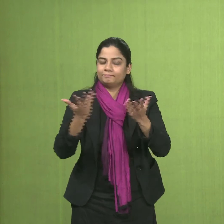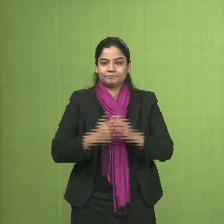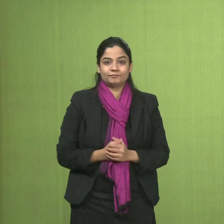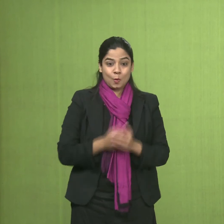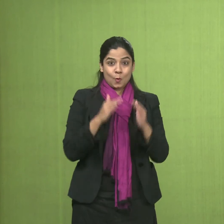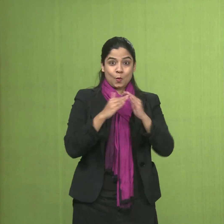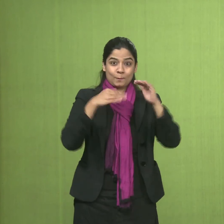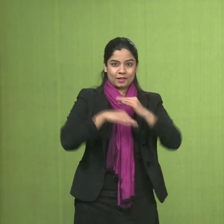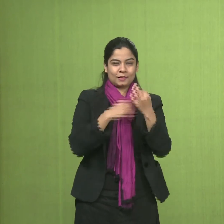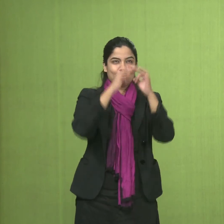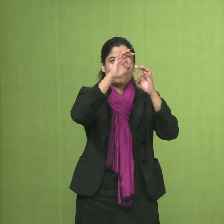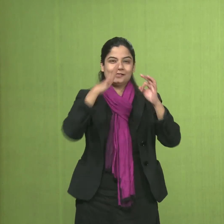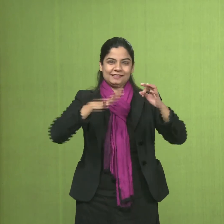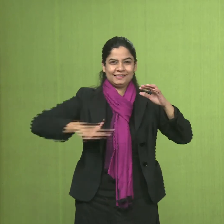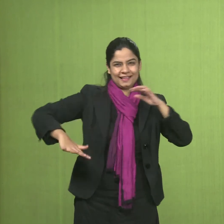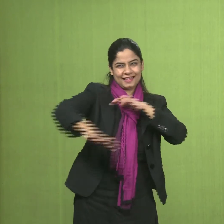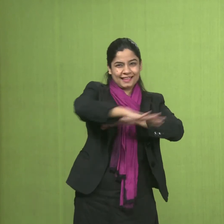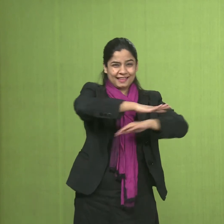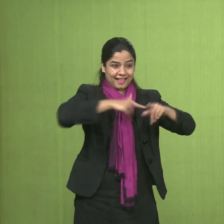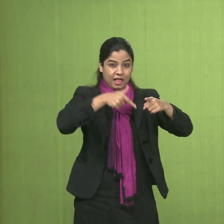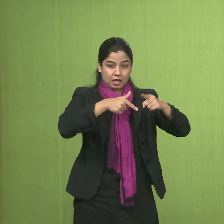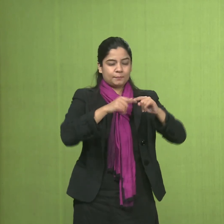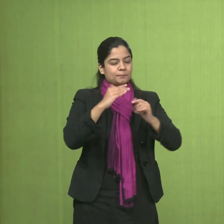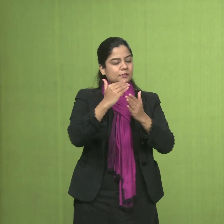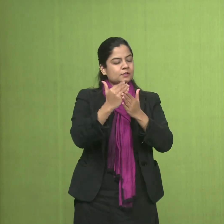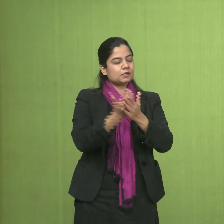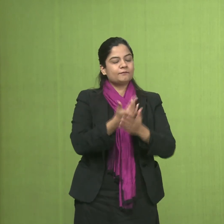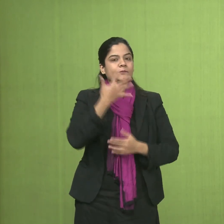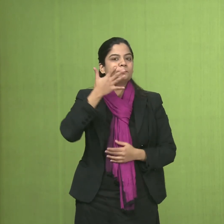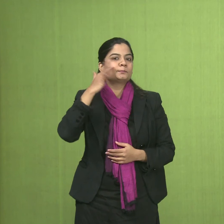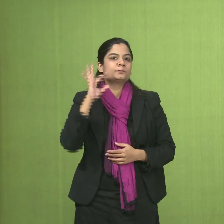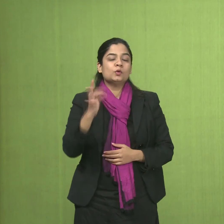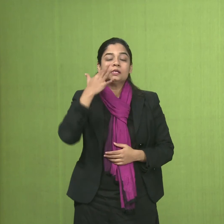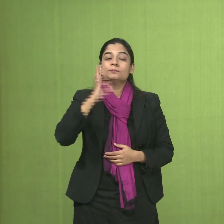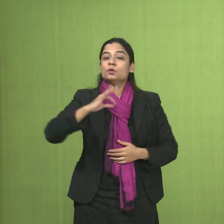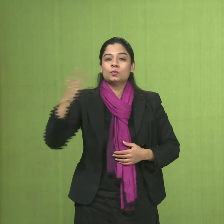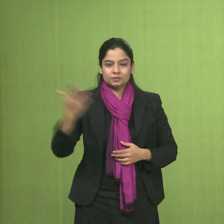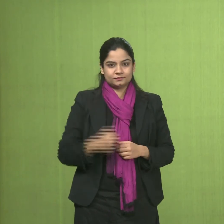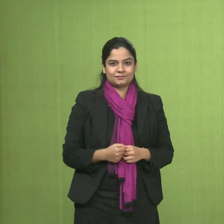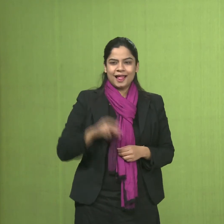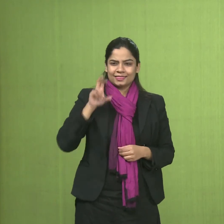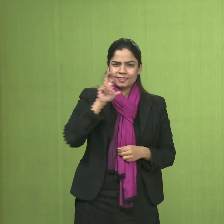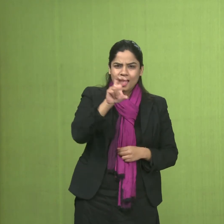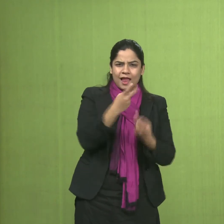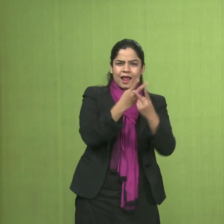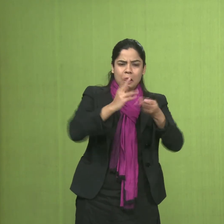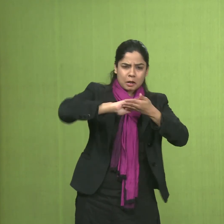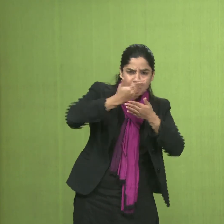safe. Safety is of utmost importance. We're all using electrical equipments every day, and it's very important to be safe when you're using